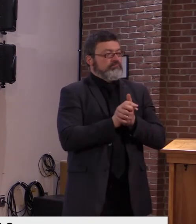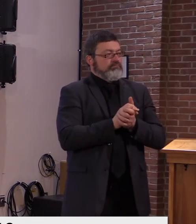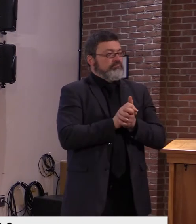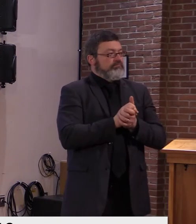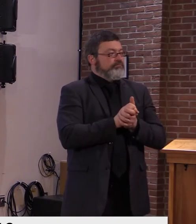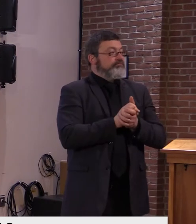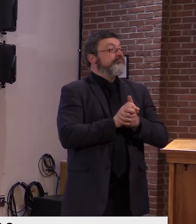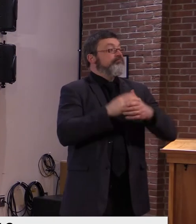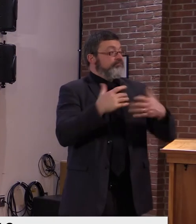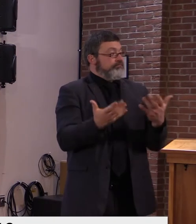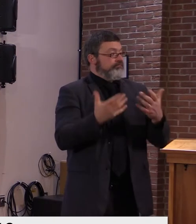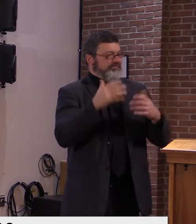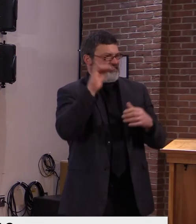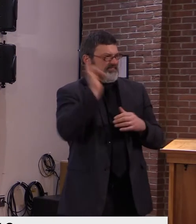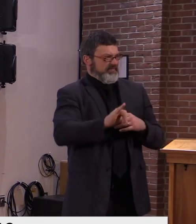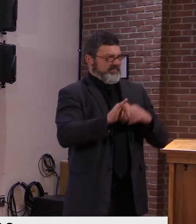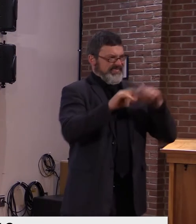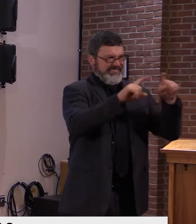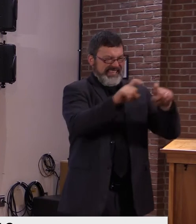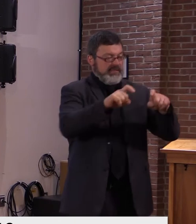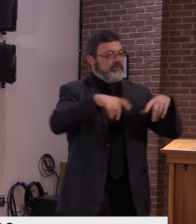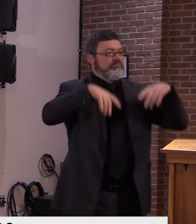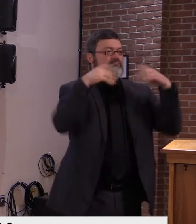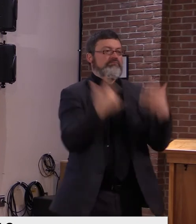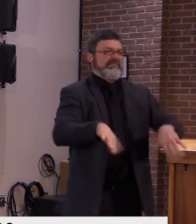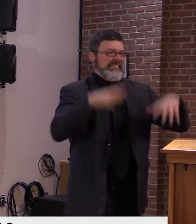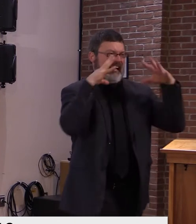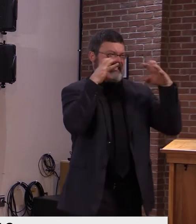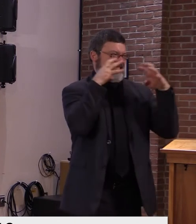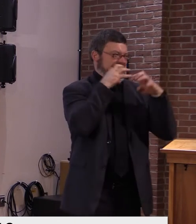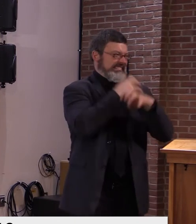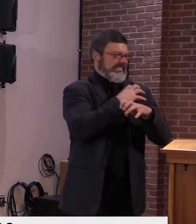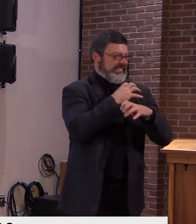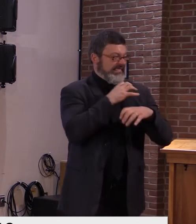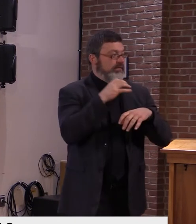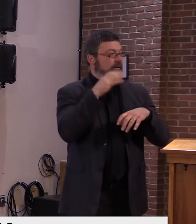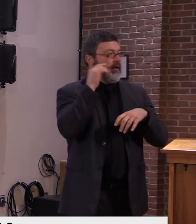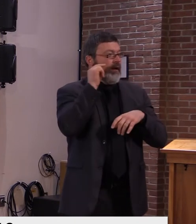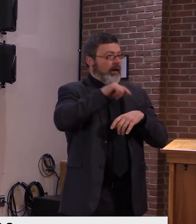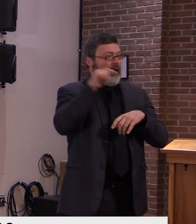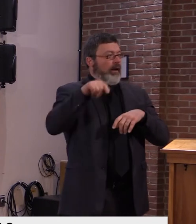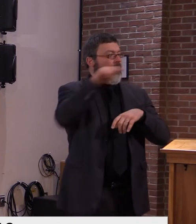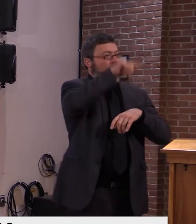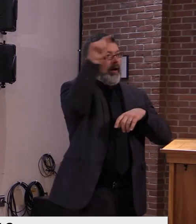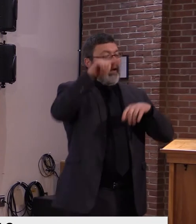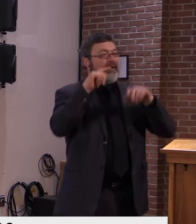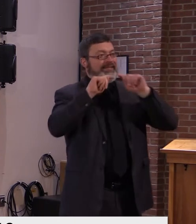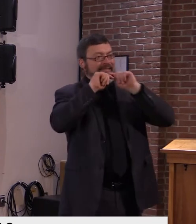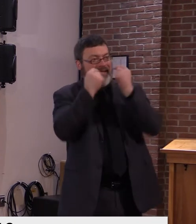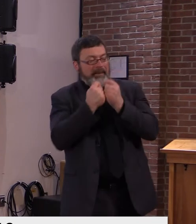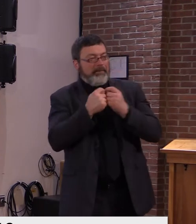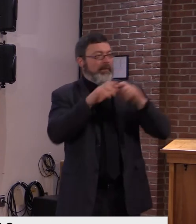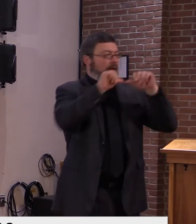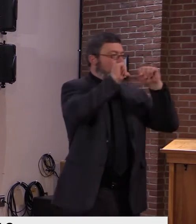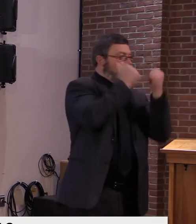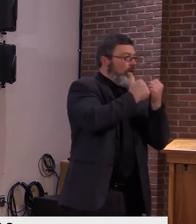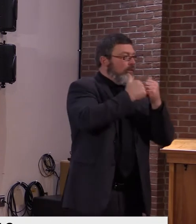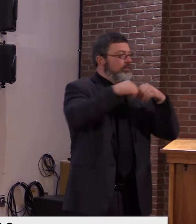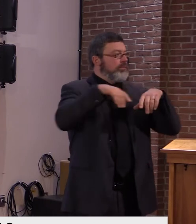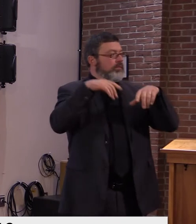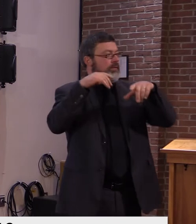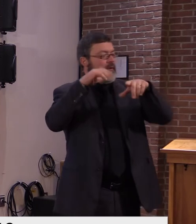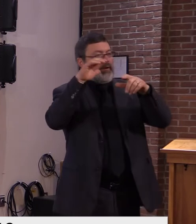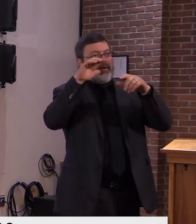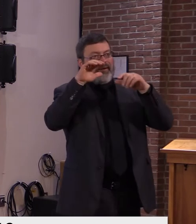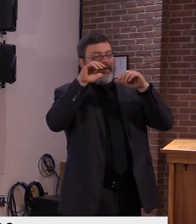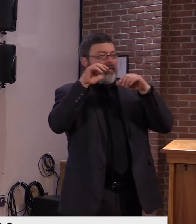complex, involving teams from various state agencies, including the Health Department, the Agency of Education, the Agency of Transportation, and the